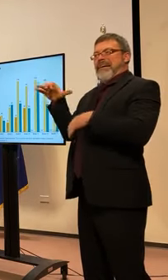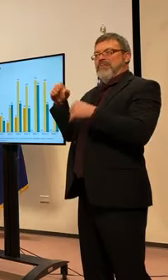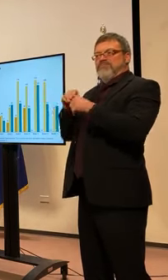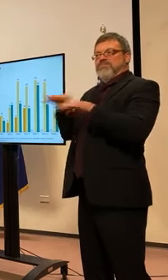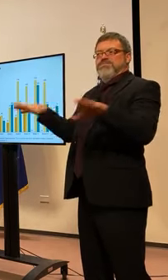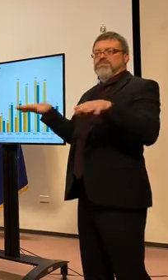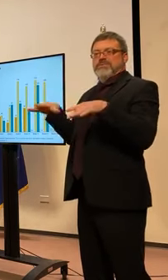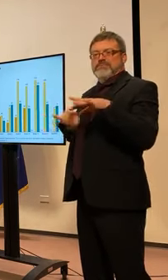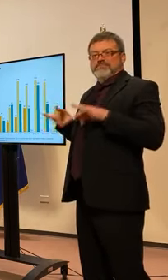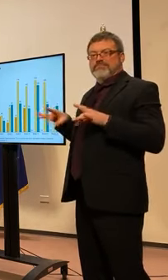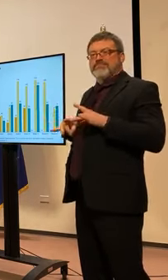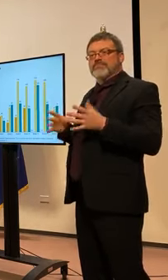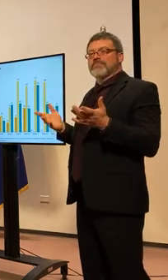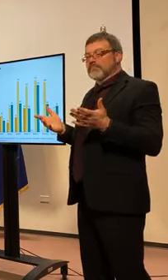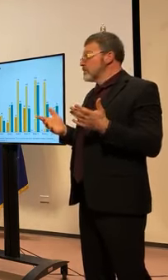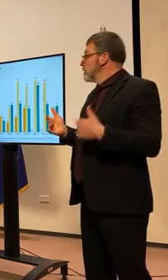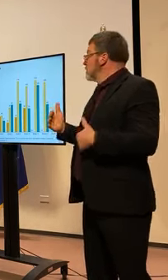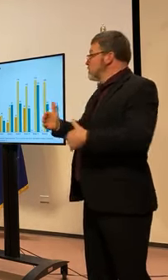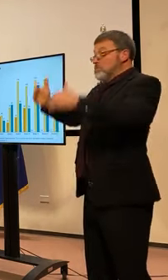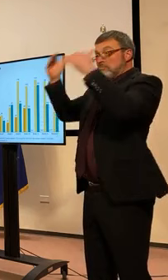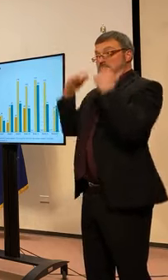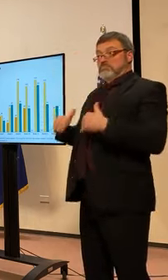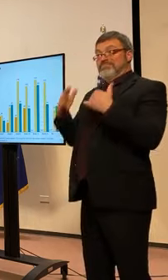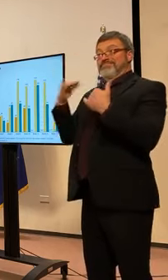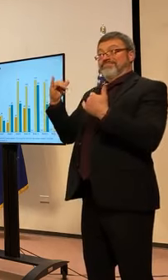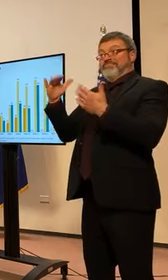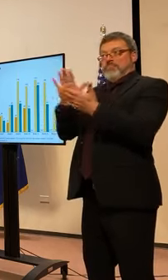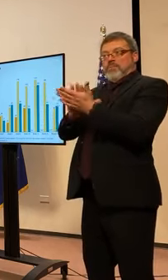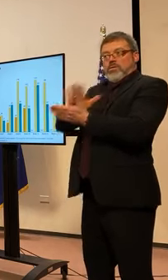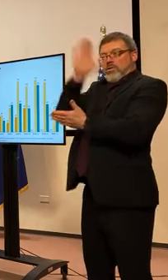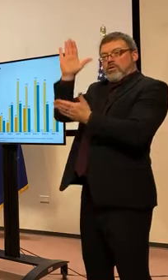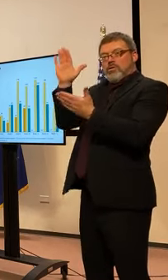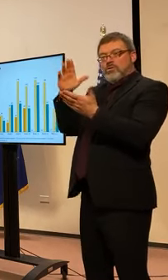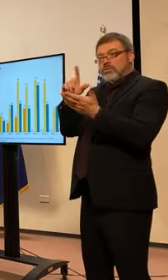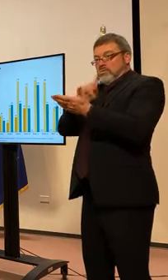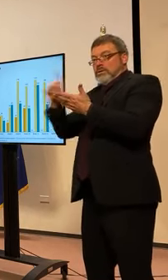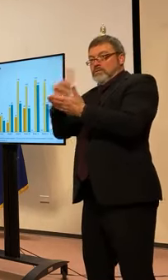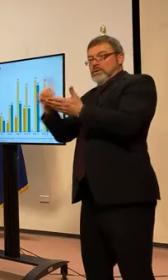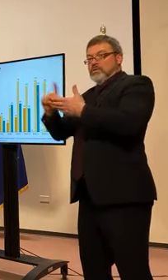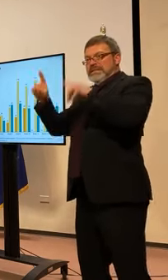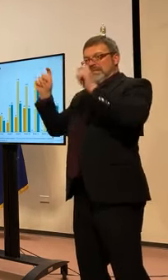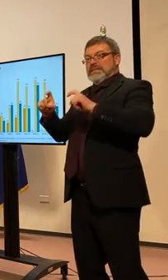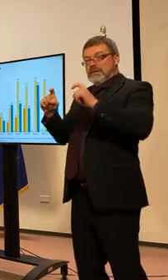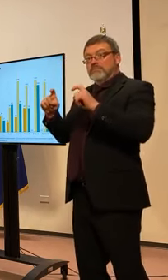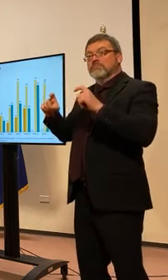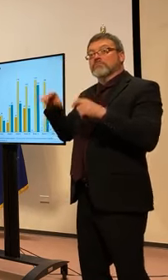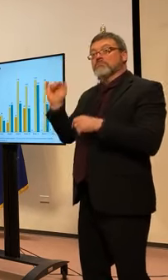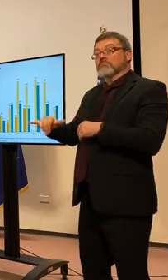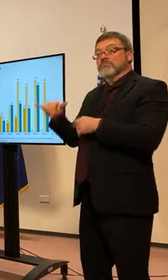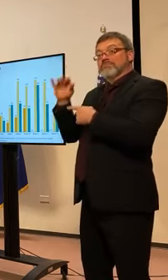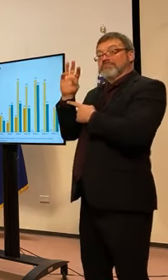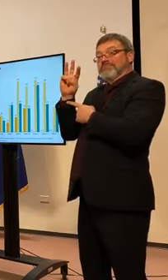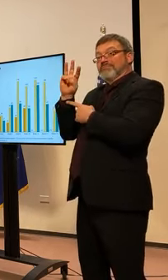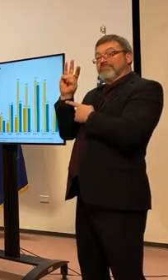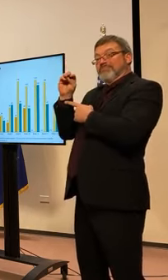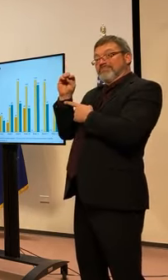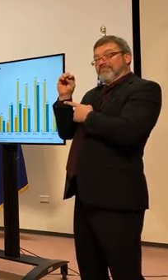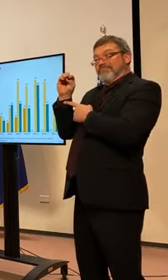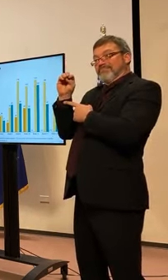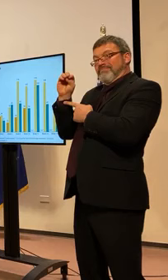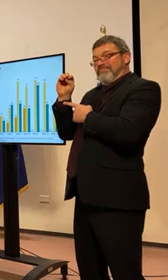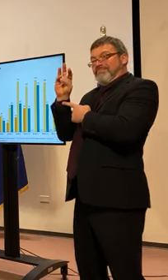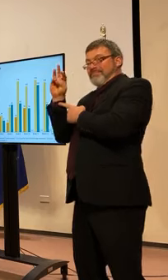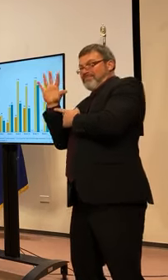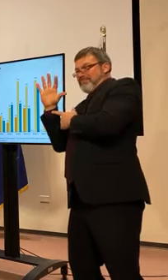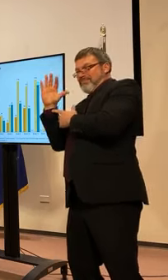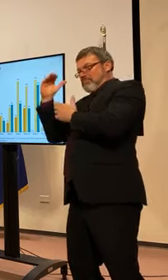consistent with what they have been. About 55 cases reported this week, down from 60 cases last week, and good to see that those have leveled out